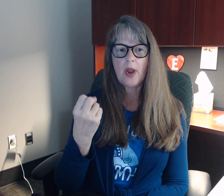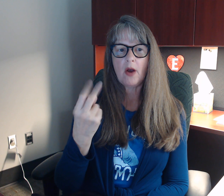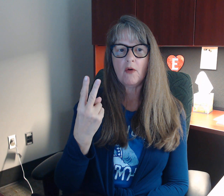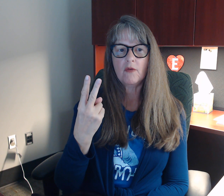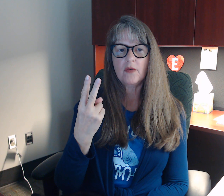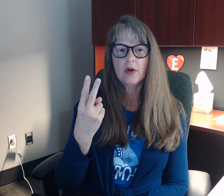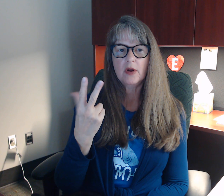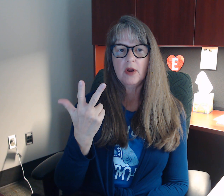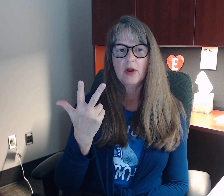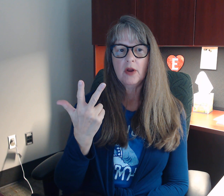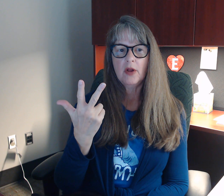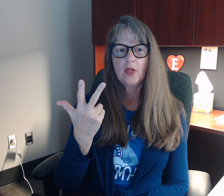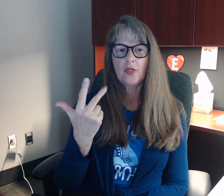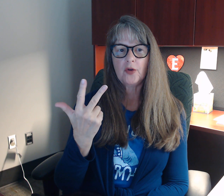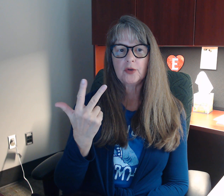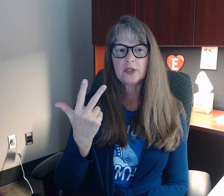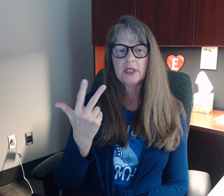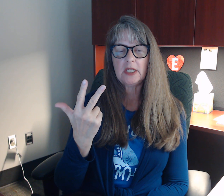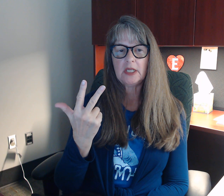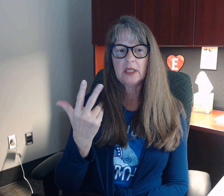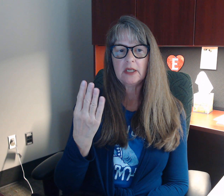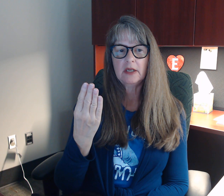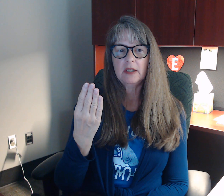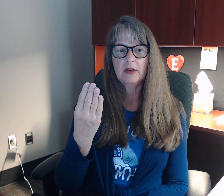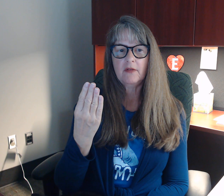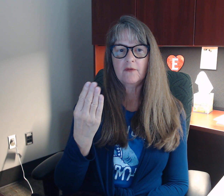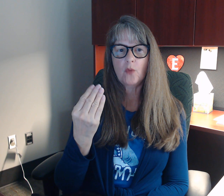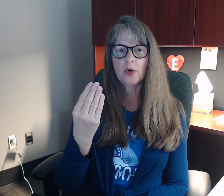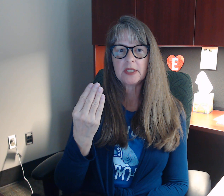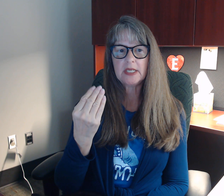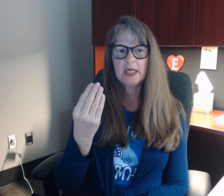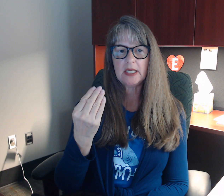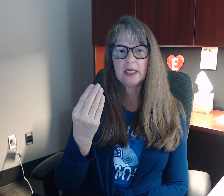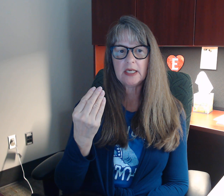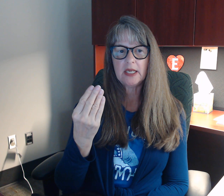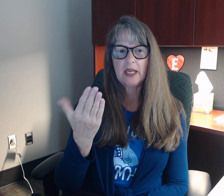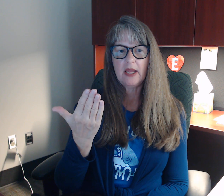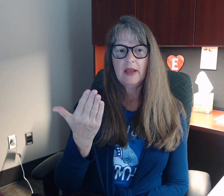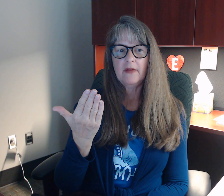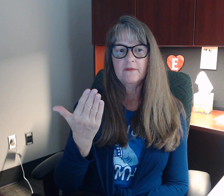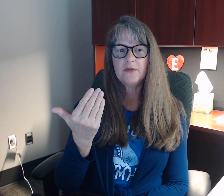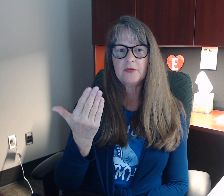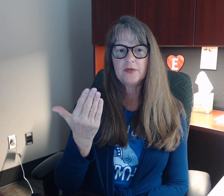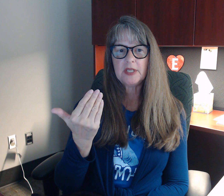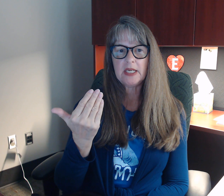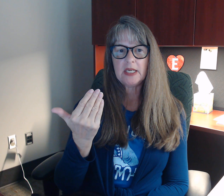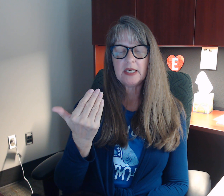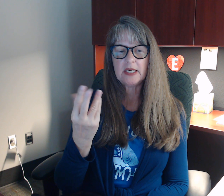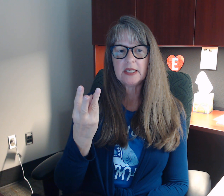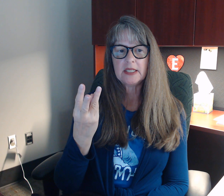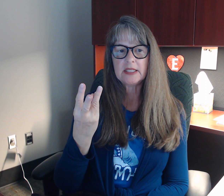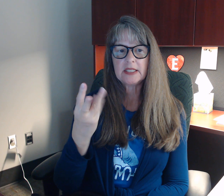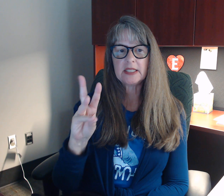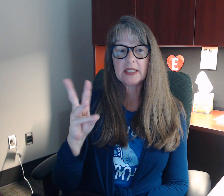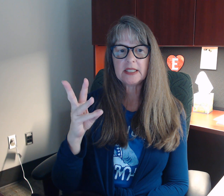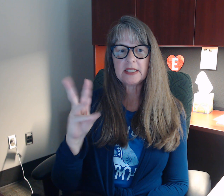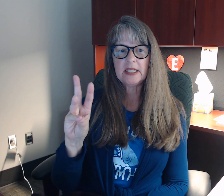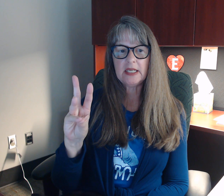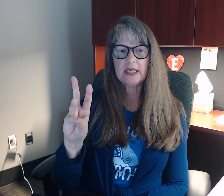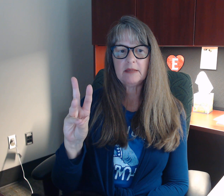12, 13, 14, 15, 16. Remember